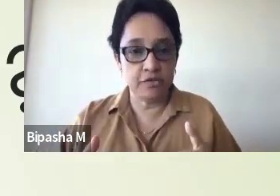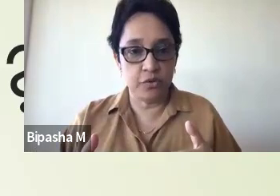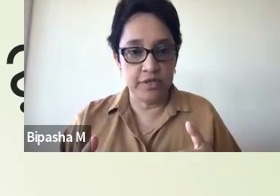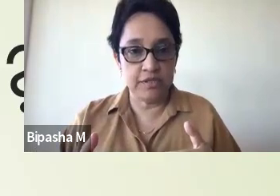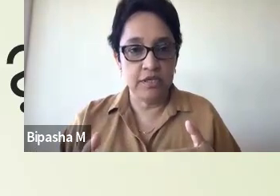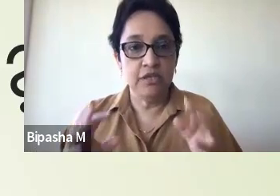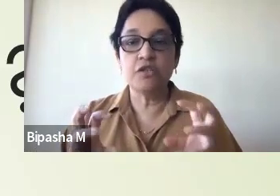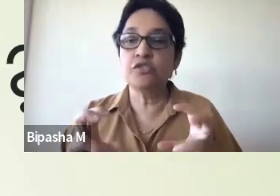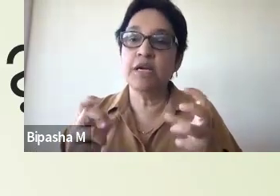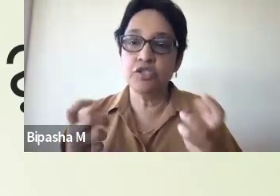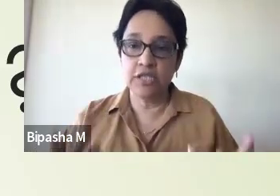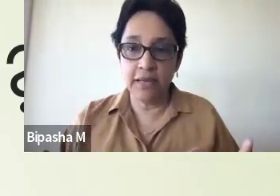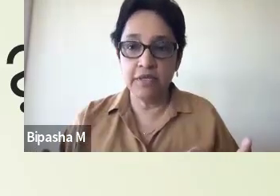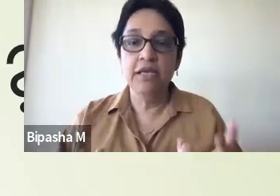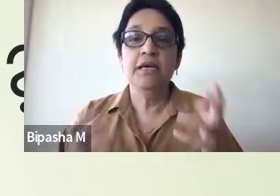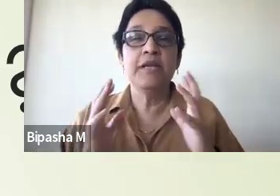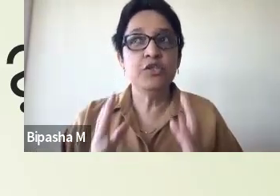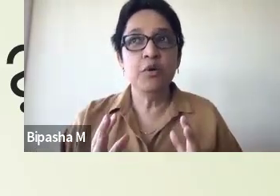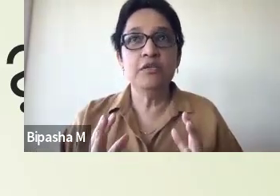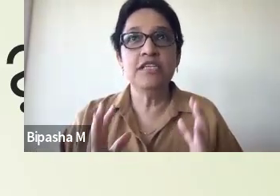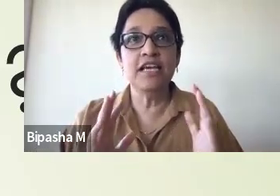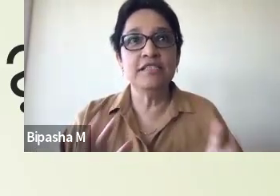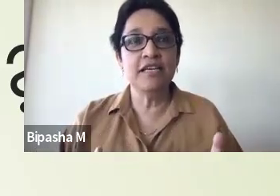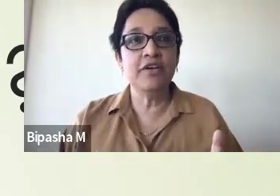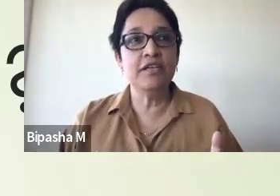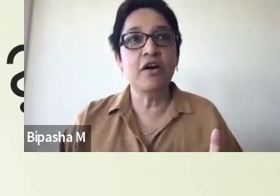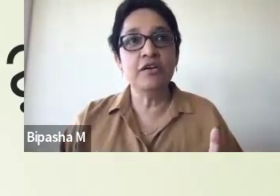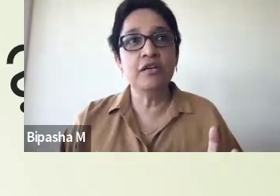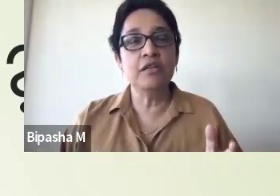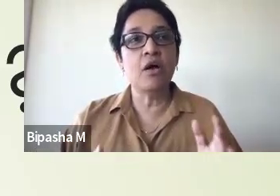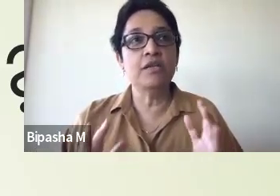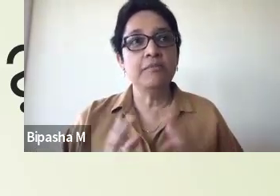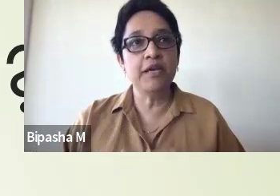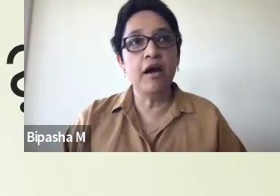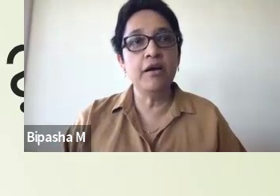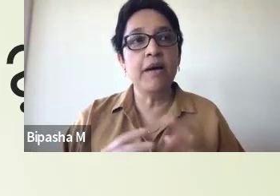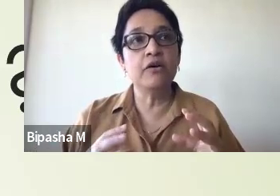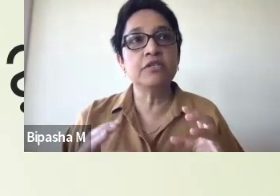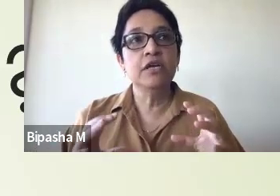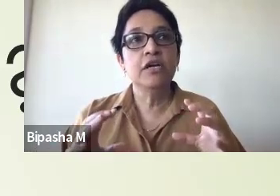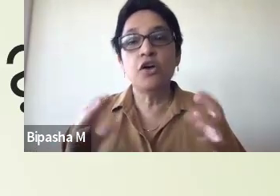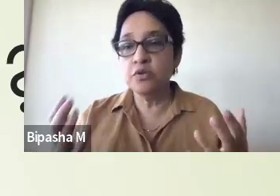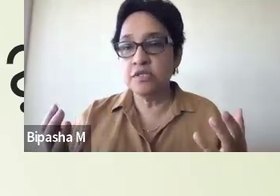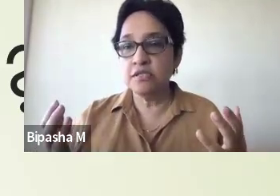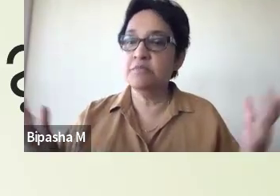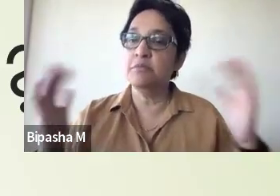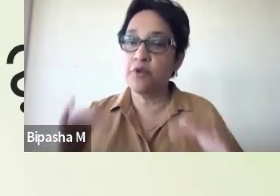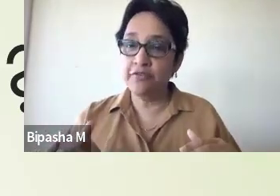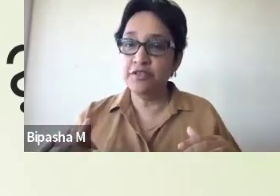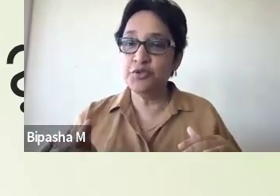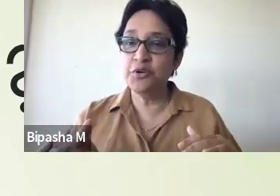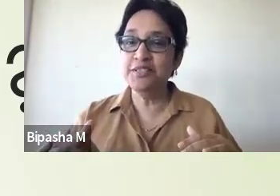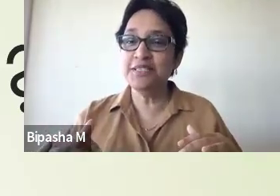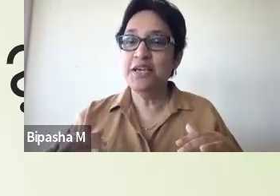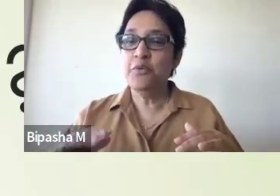up in our stories, not so much named. But I do want to say, yesterday I read an article on NPR about ghost systems in